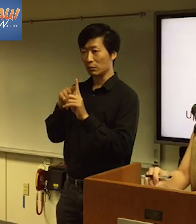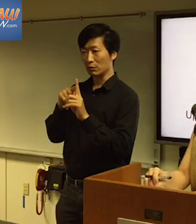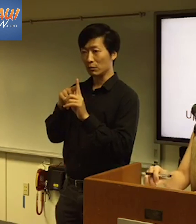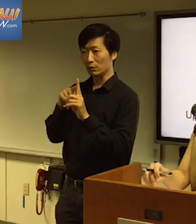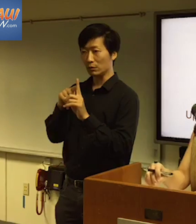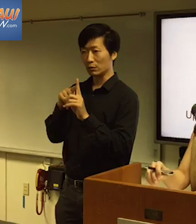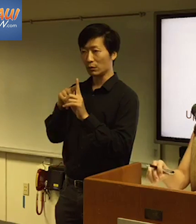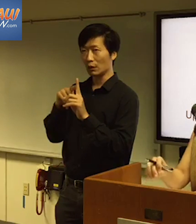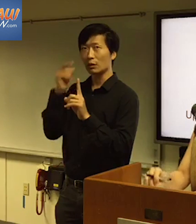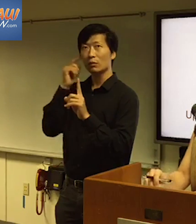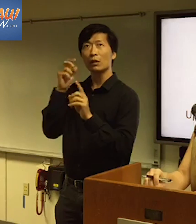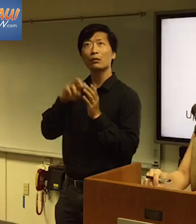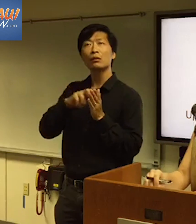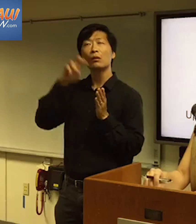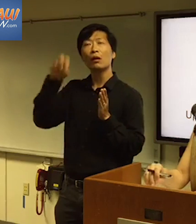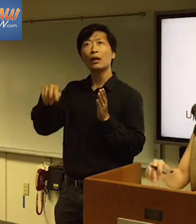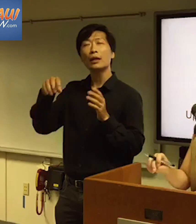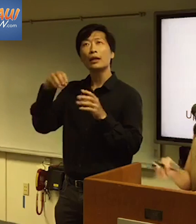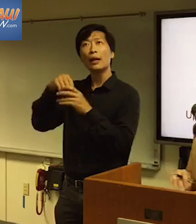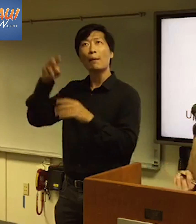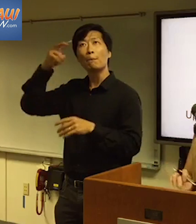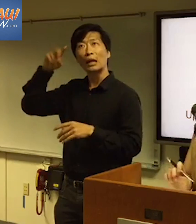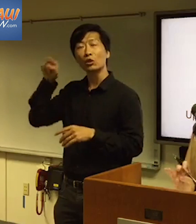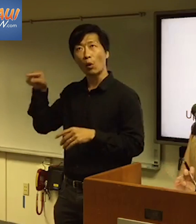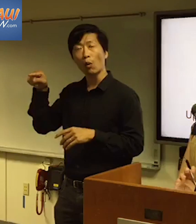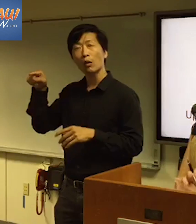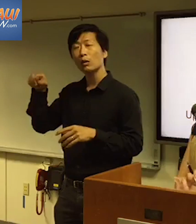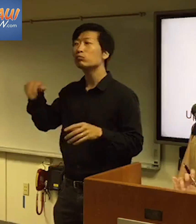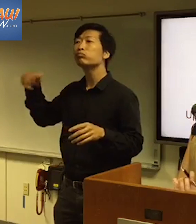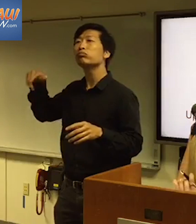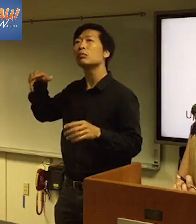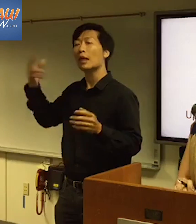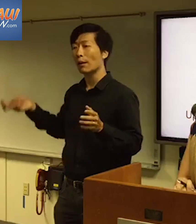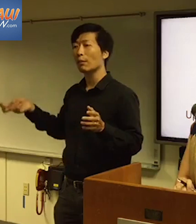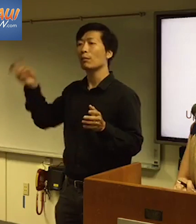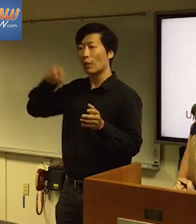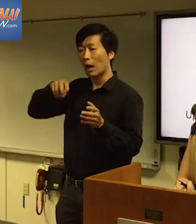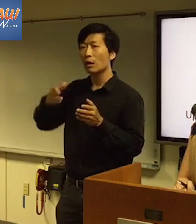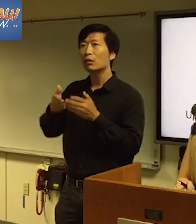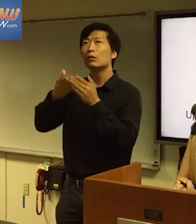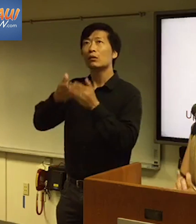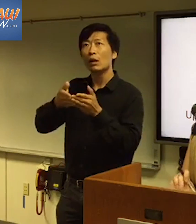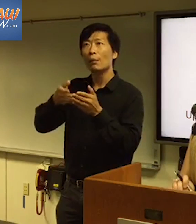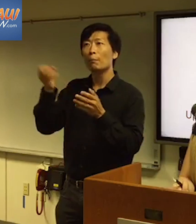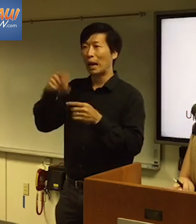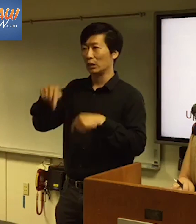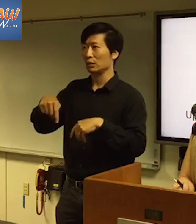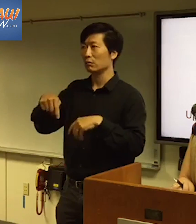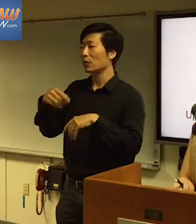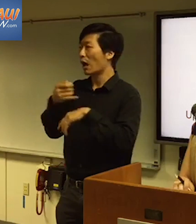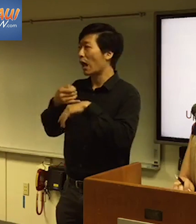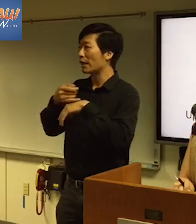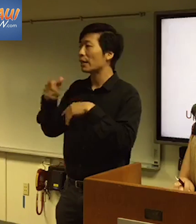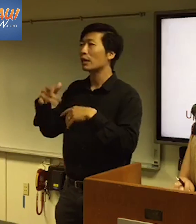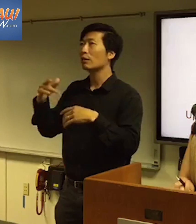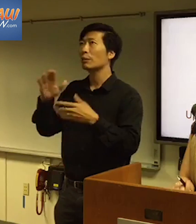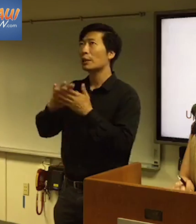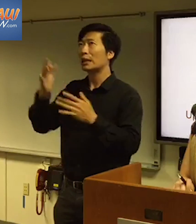our healthcare professionals about what symptoms to look for and what would be